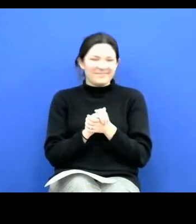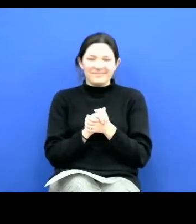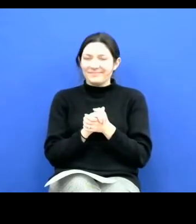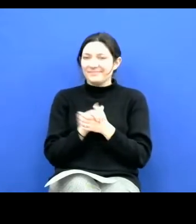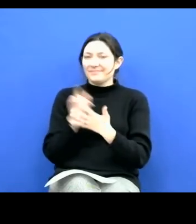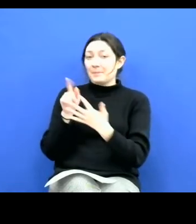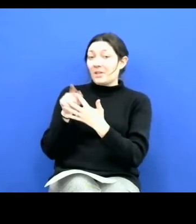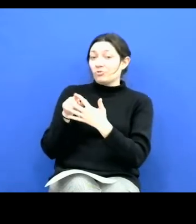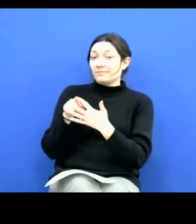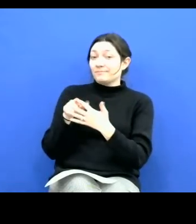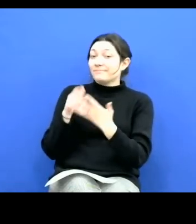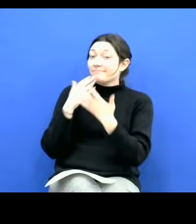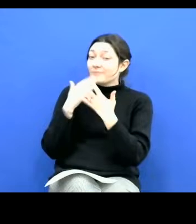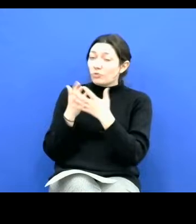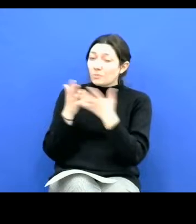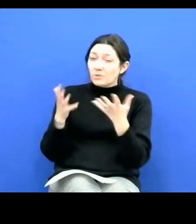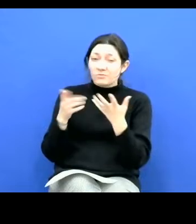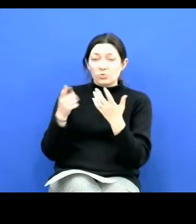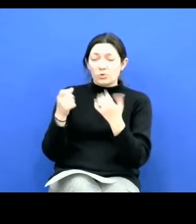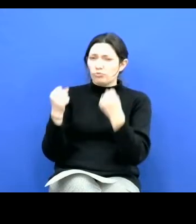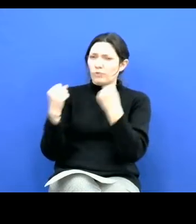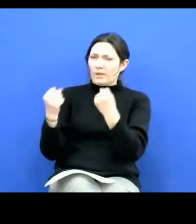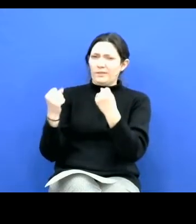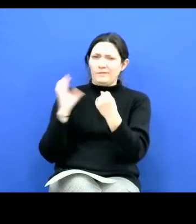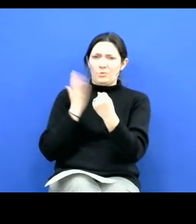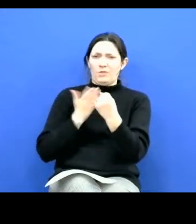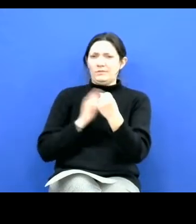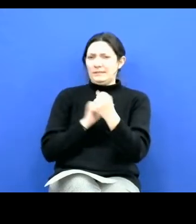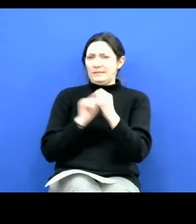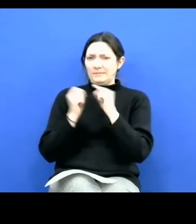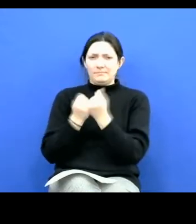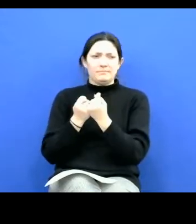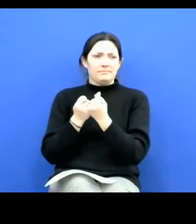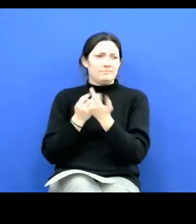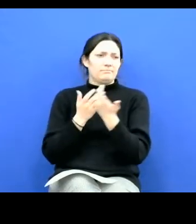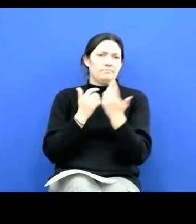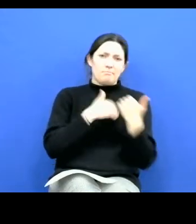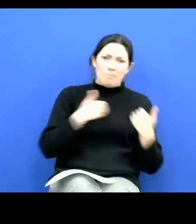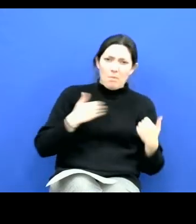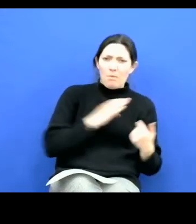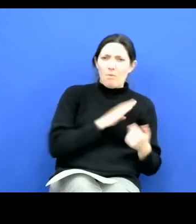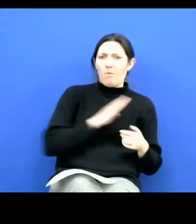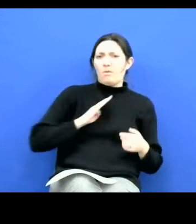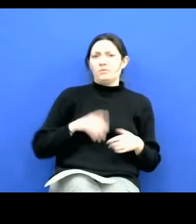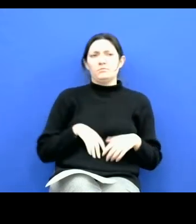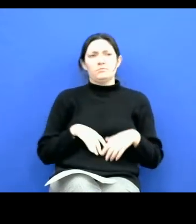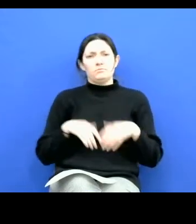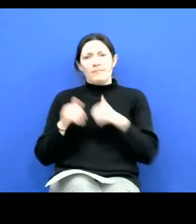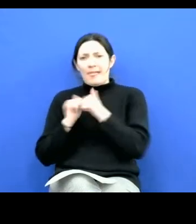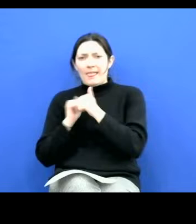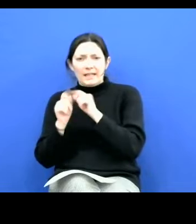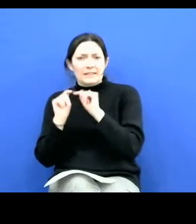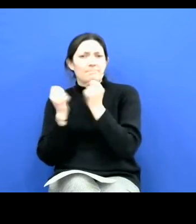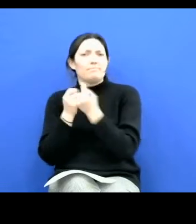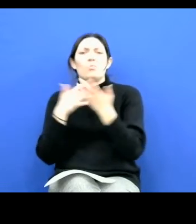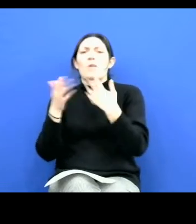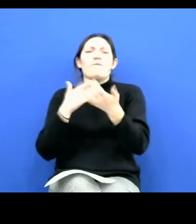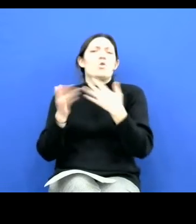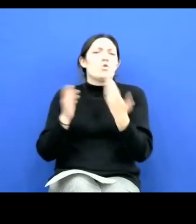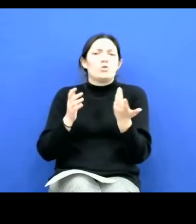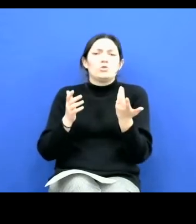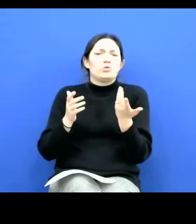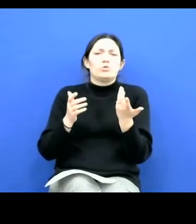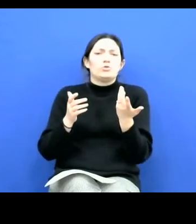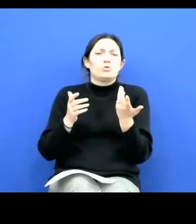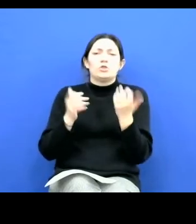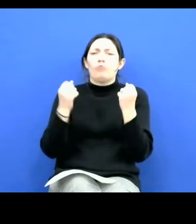Millie, thank you so much. The strength of a team, whether it's a board or an athletic team or whatever, is the skills that each